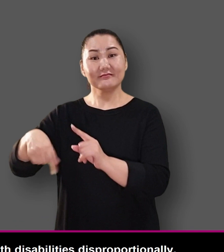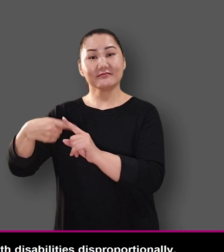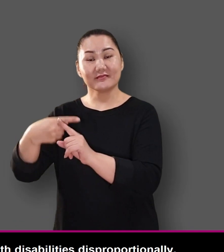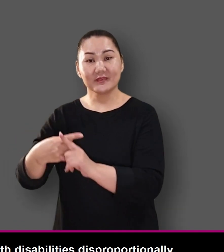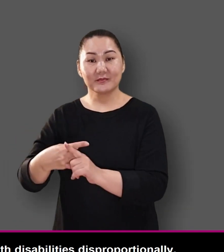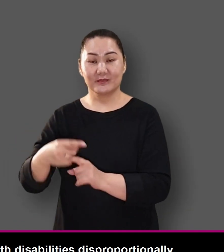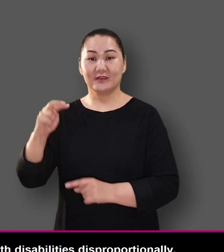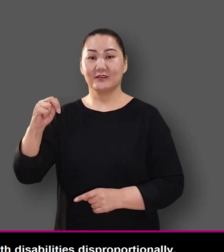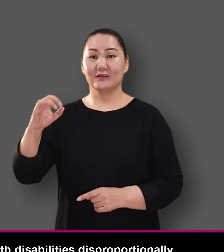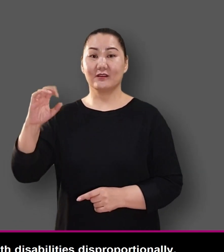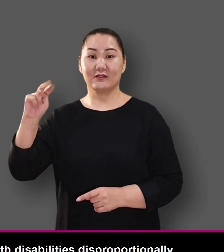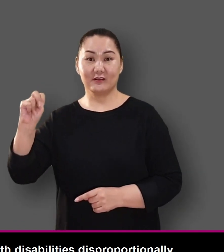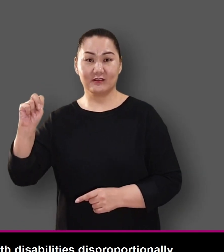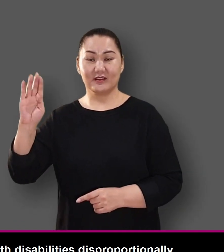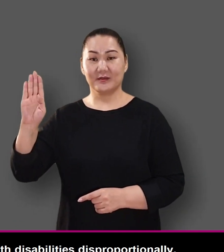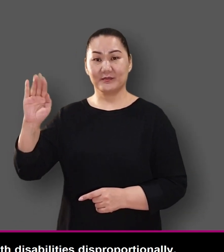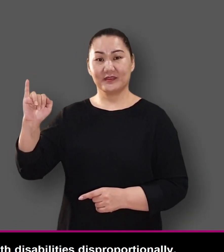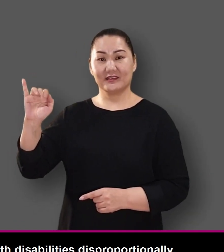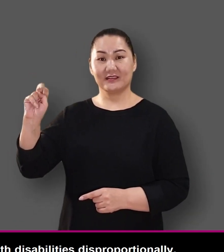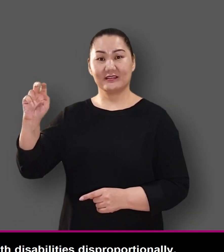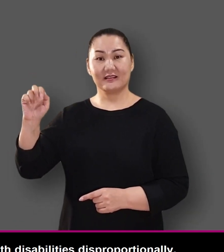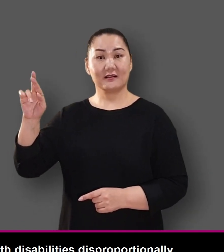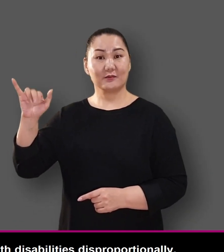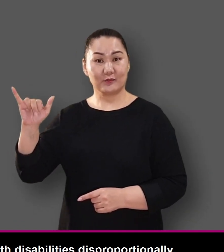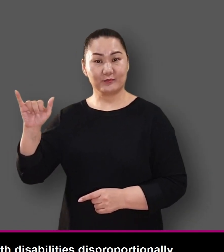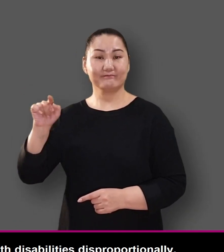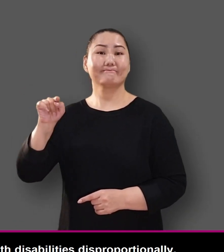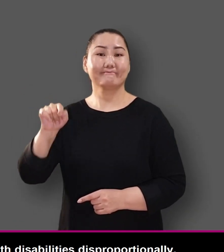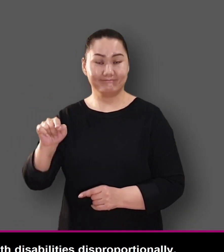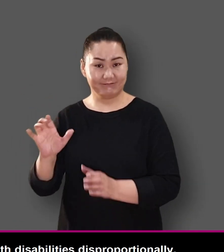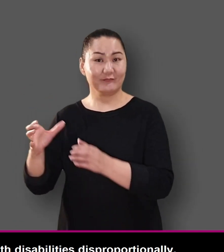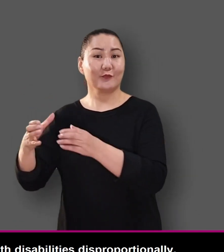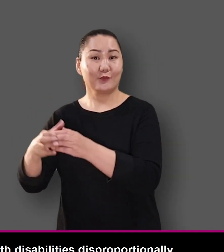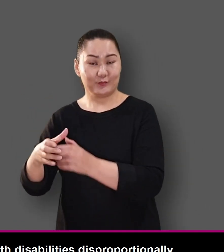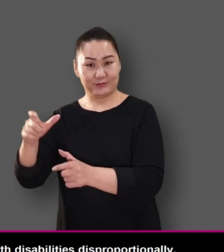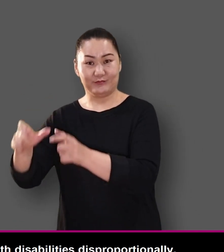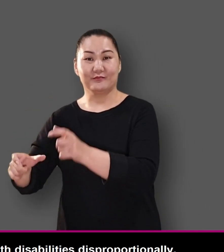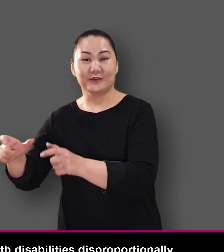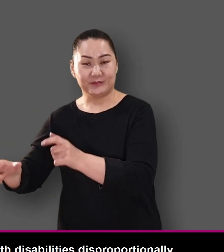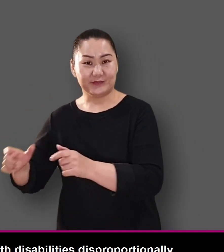and non-binary persons with disabilities disproportionately.